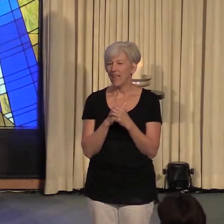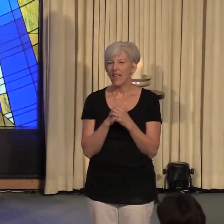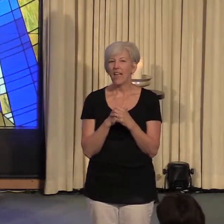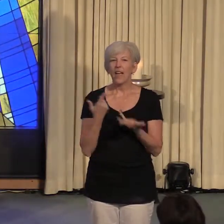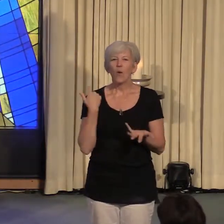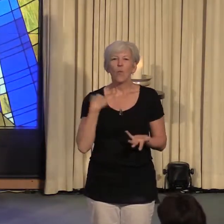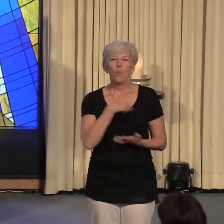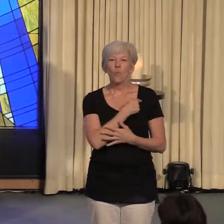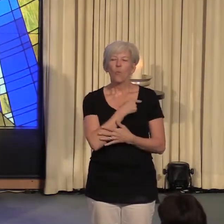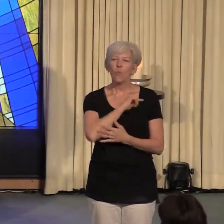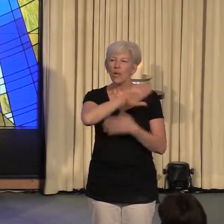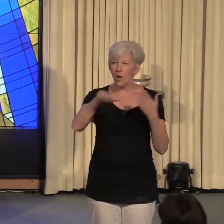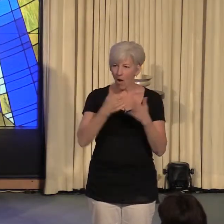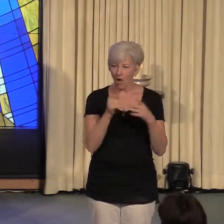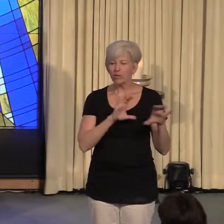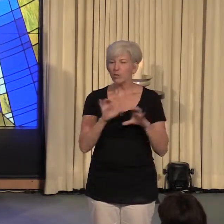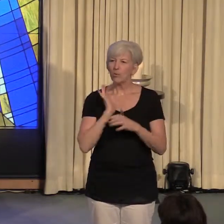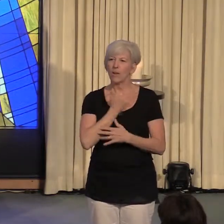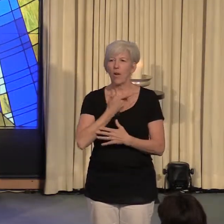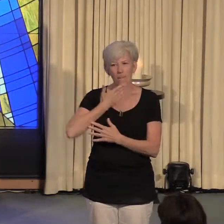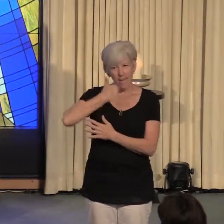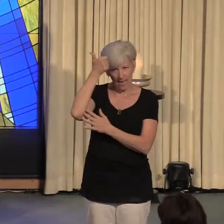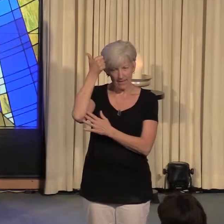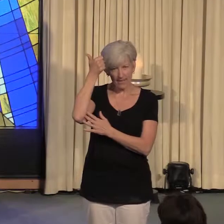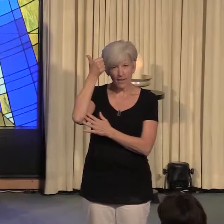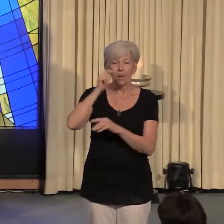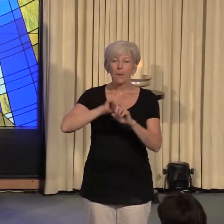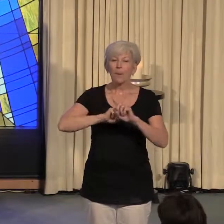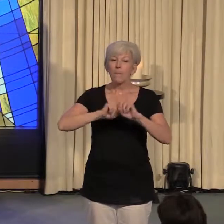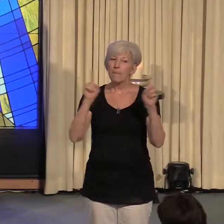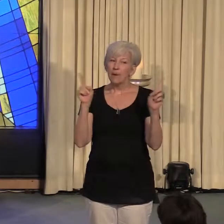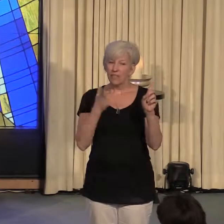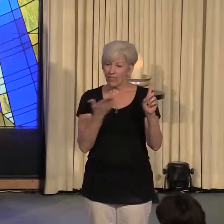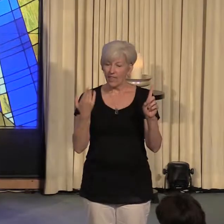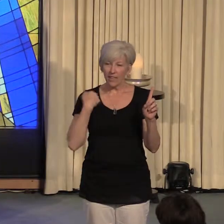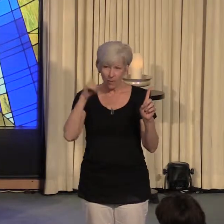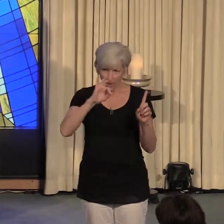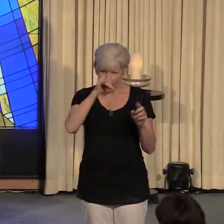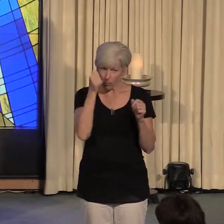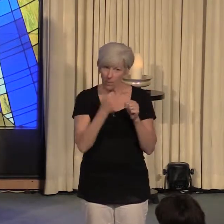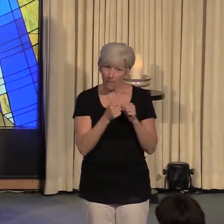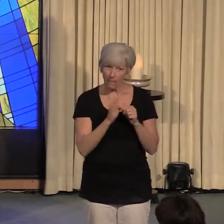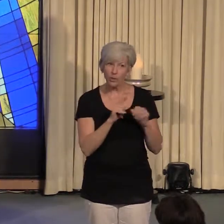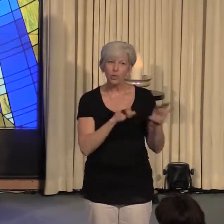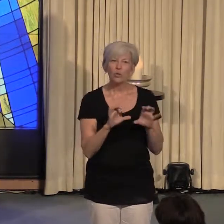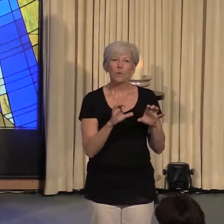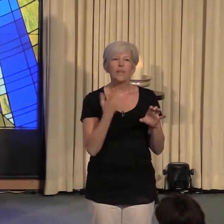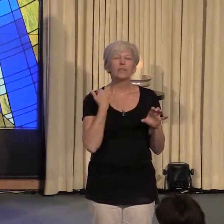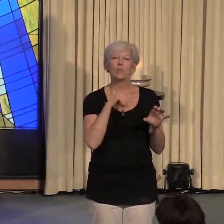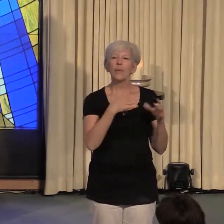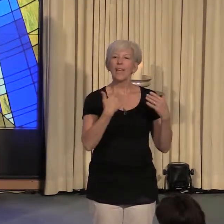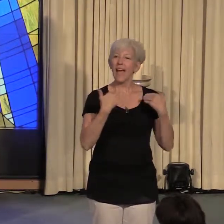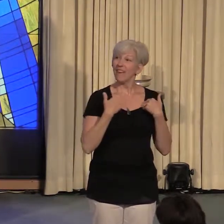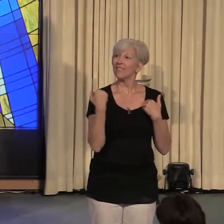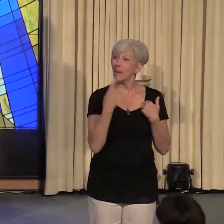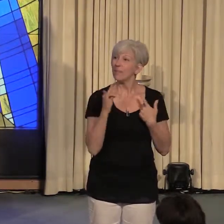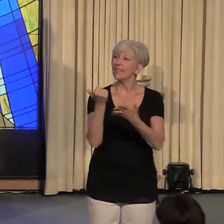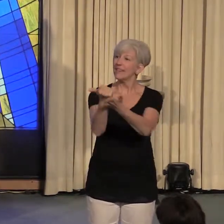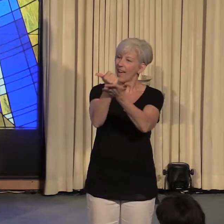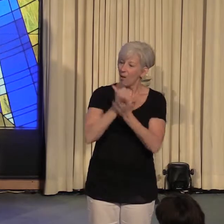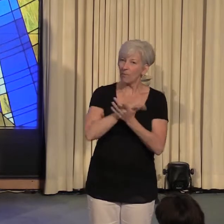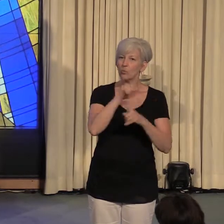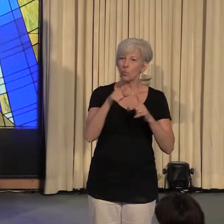And we are all doing our best. But the thing that we have to remember to do is we have something that helps us when we